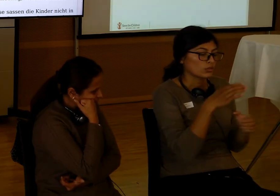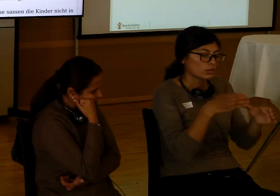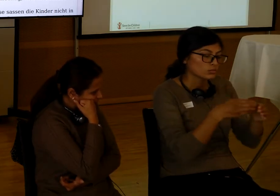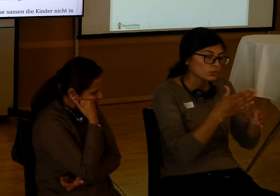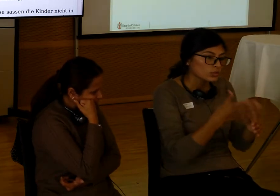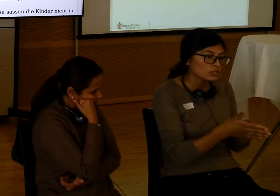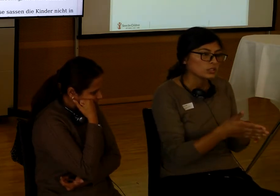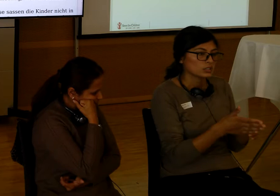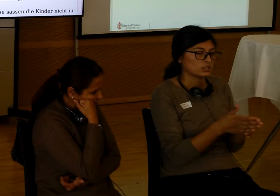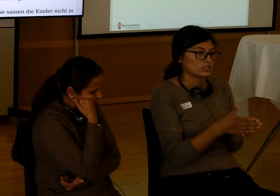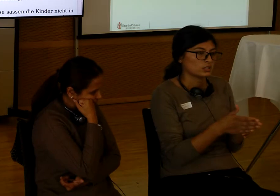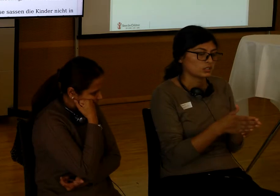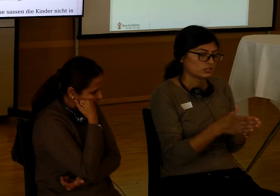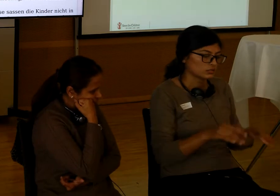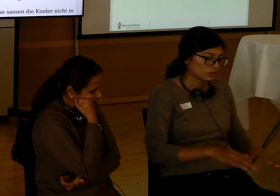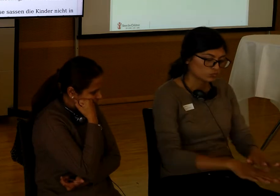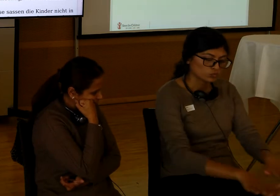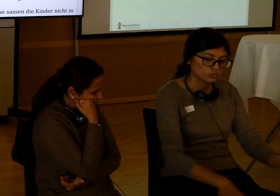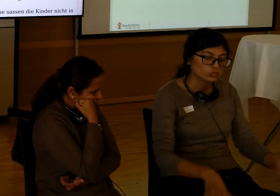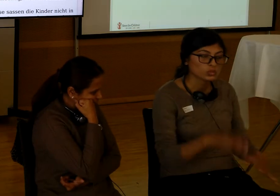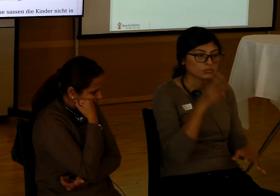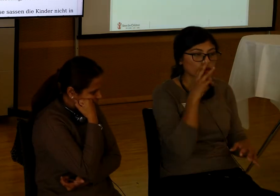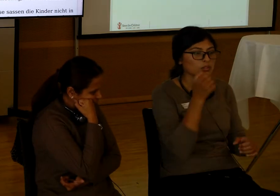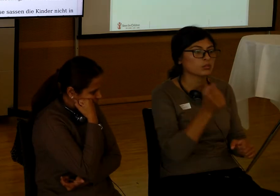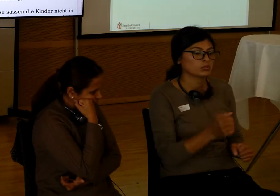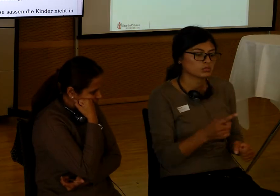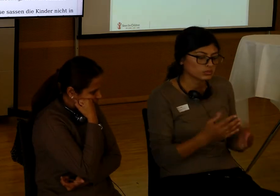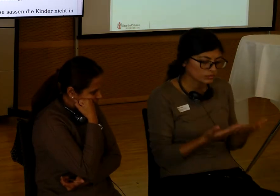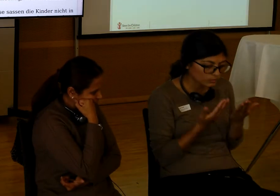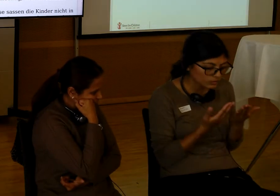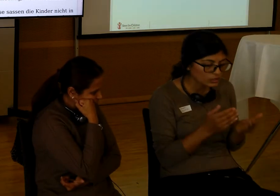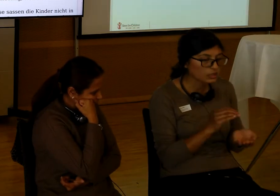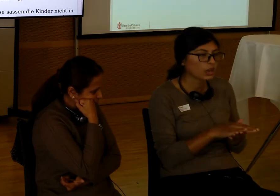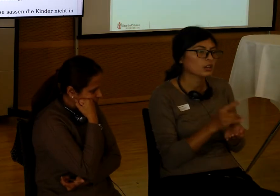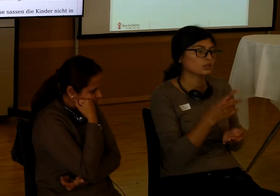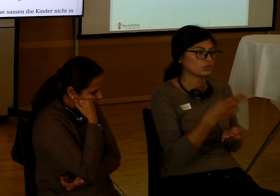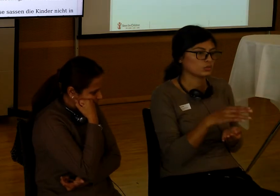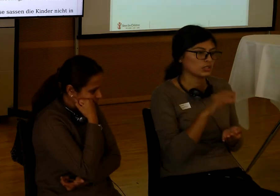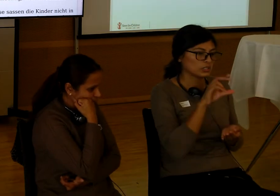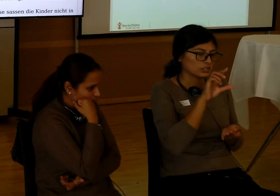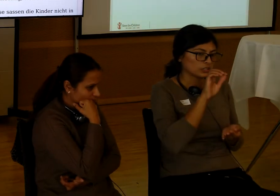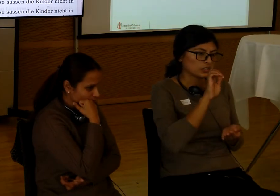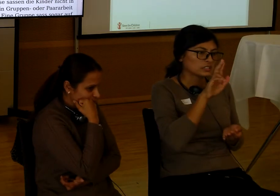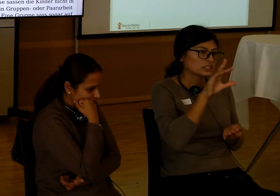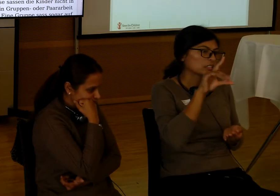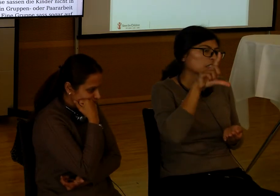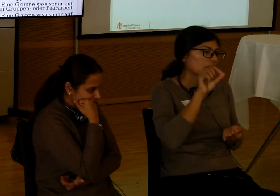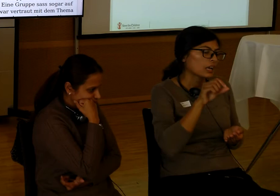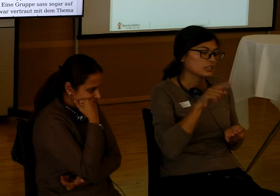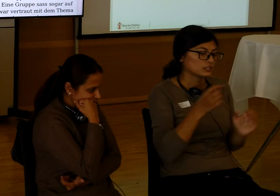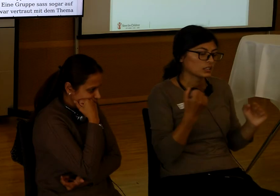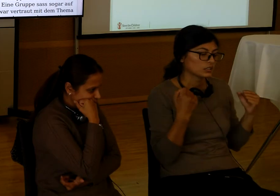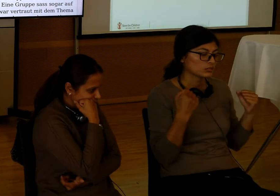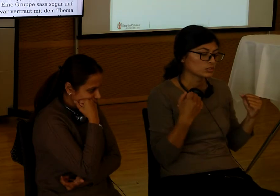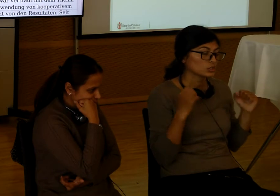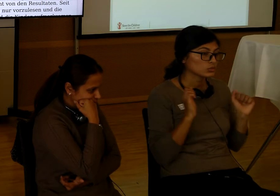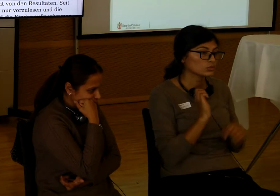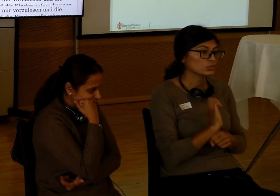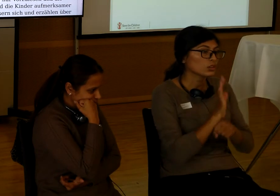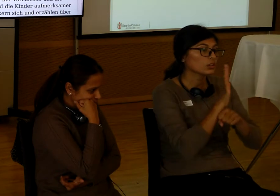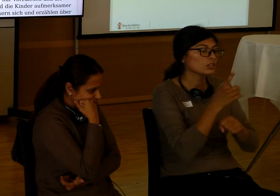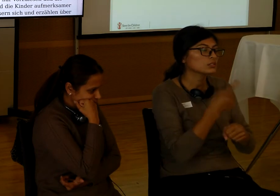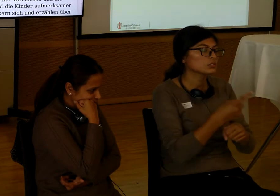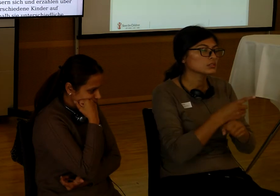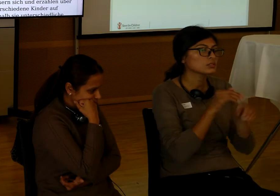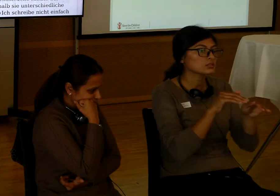even sitting on a mat on the floor, reading. Sika had learned about active teaching and the use